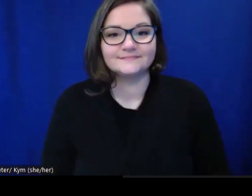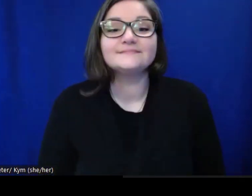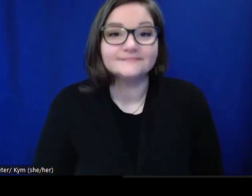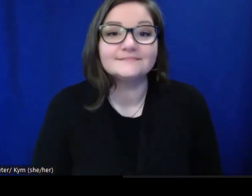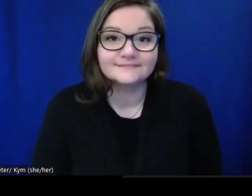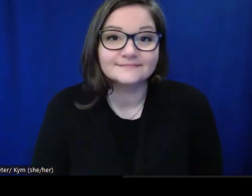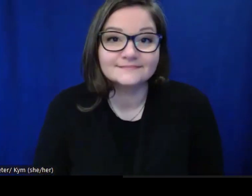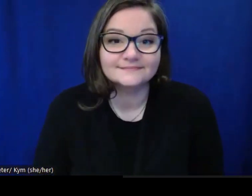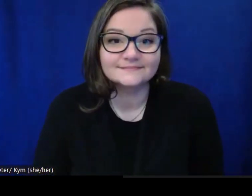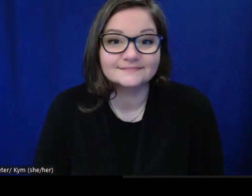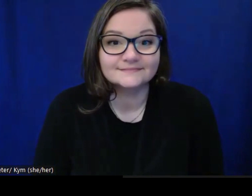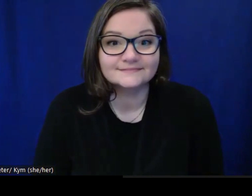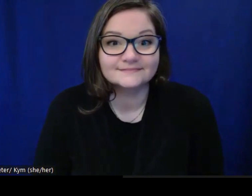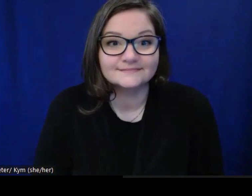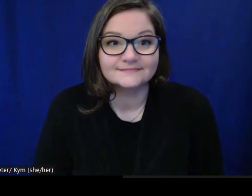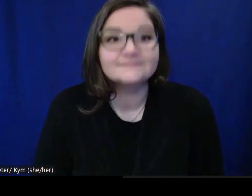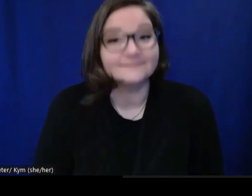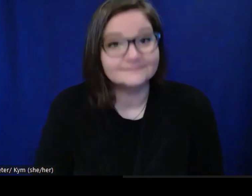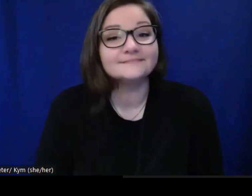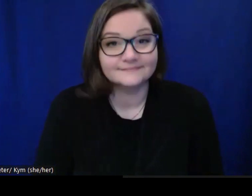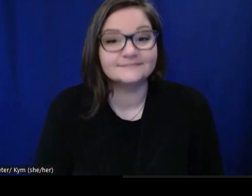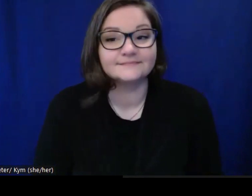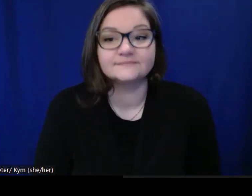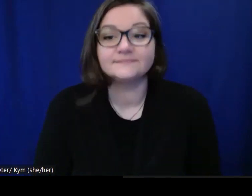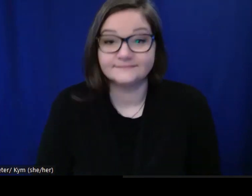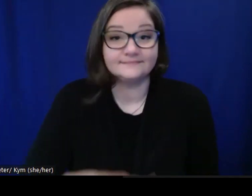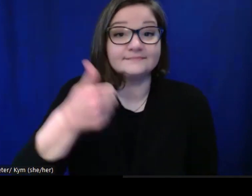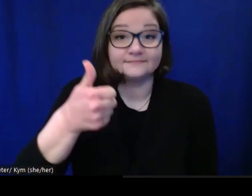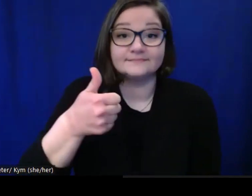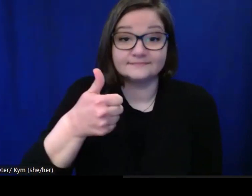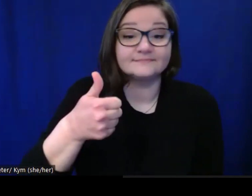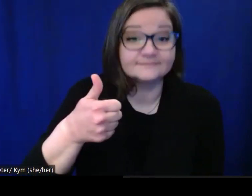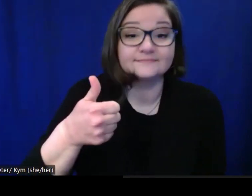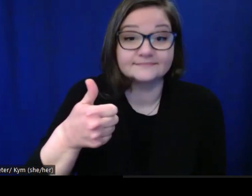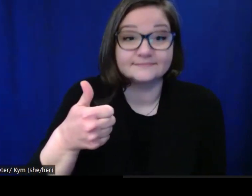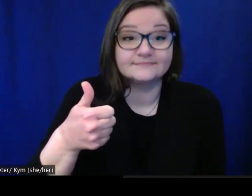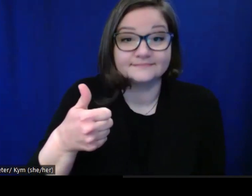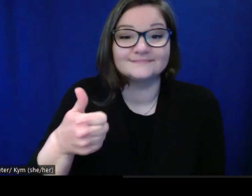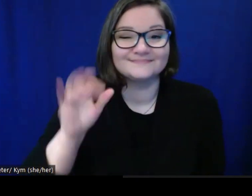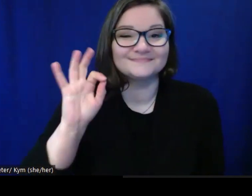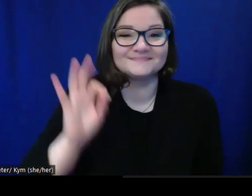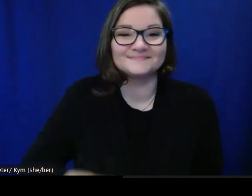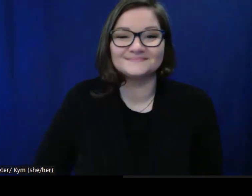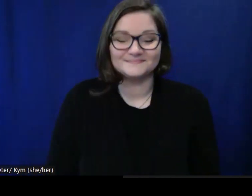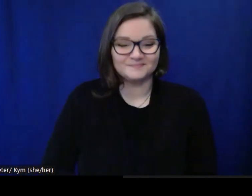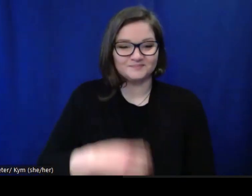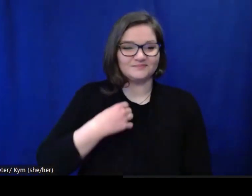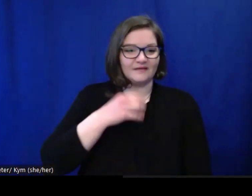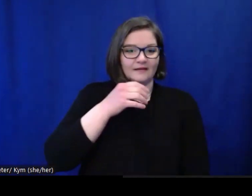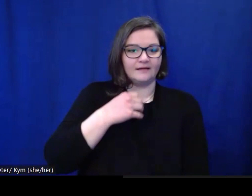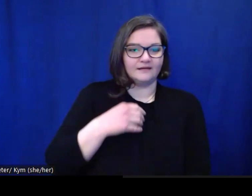Hey, are you still able to see the PowerPoint and the speaker in the screen? Okay.